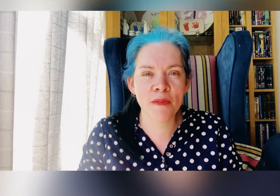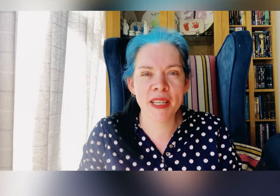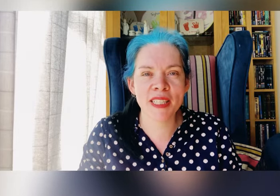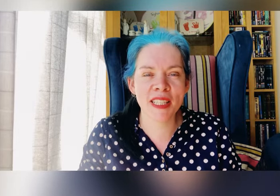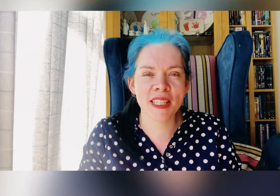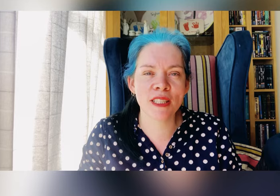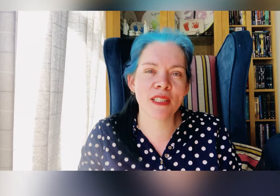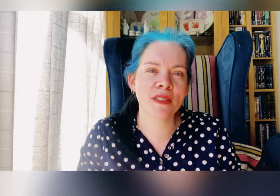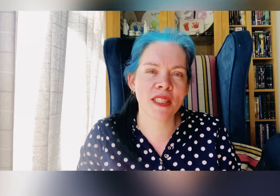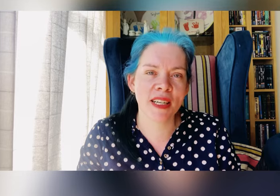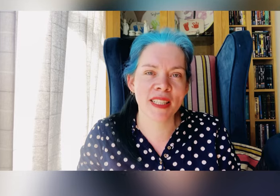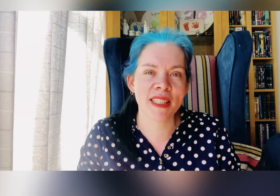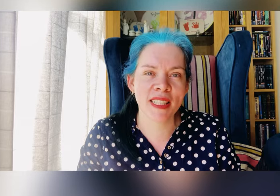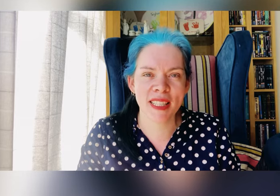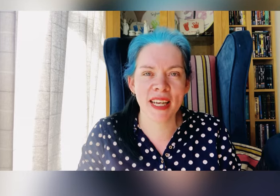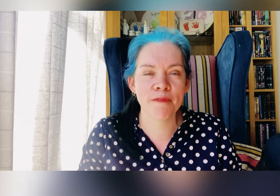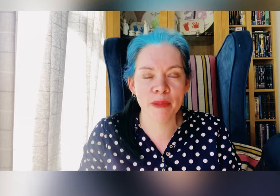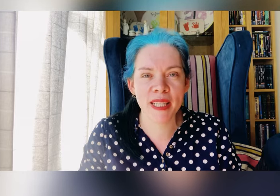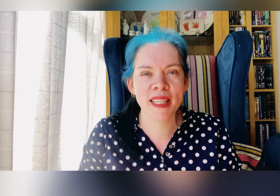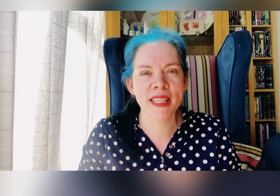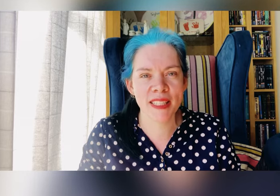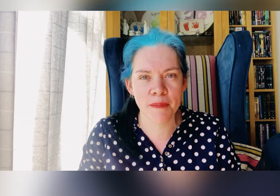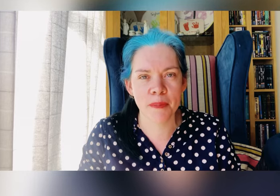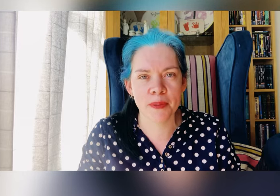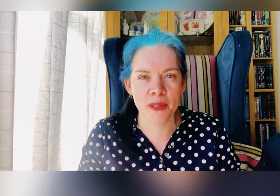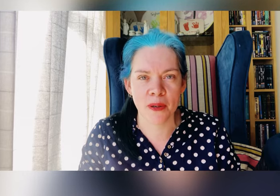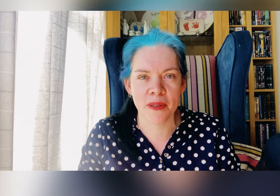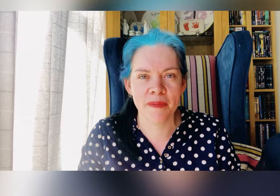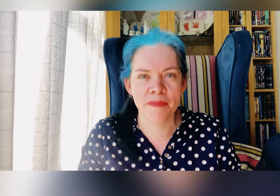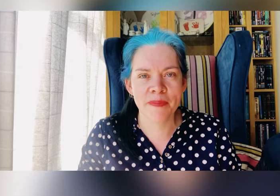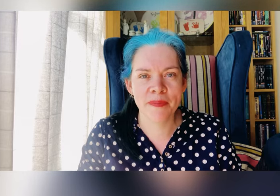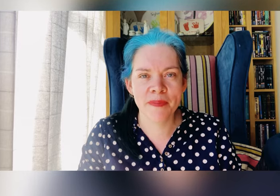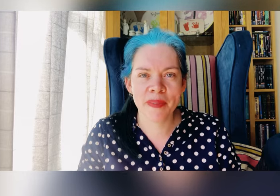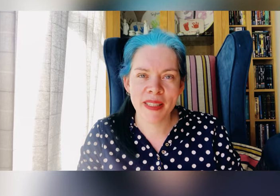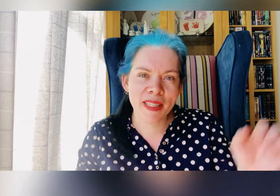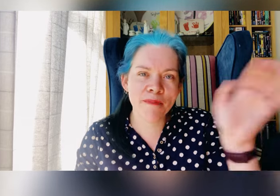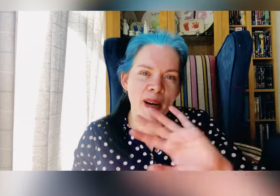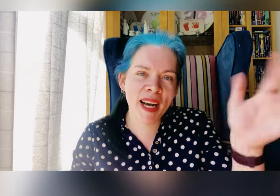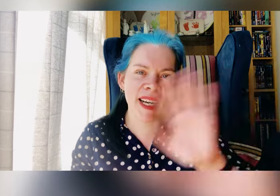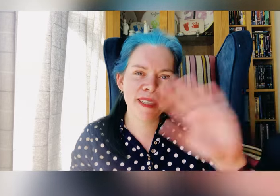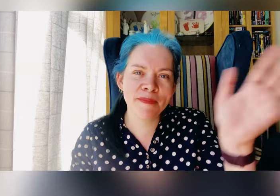you can introduce signs into that really simple song. Goodbye!